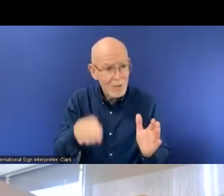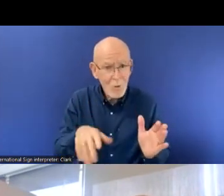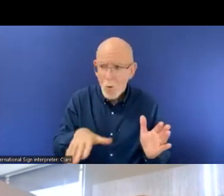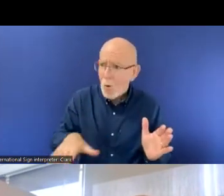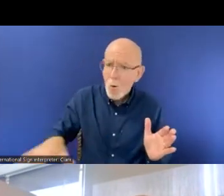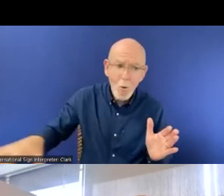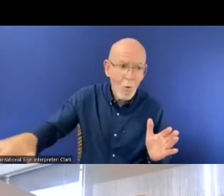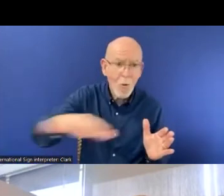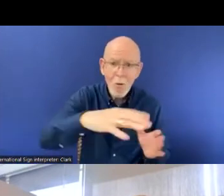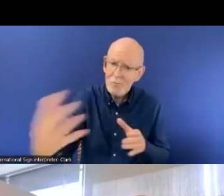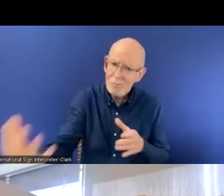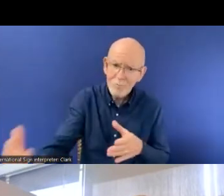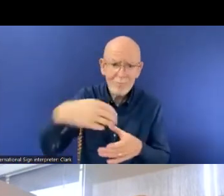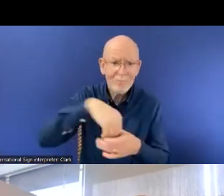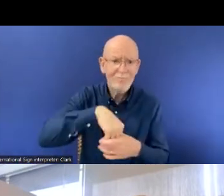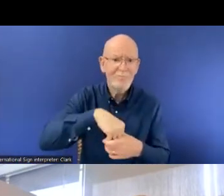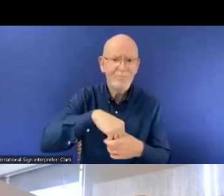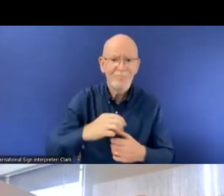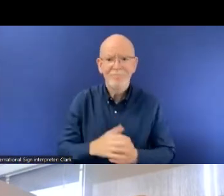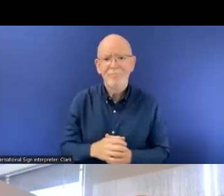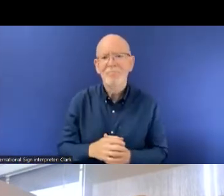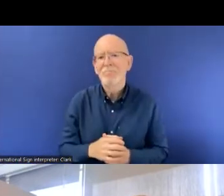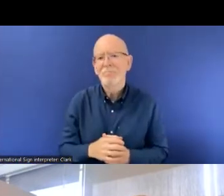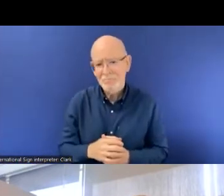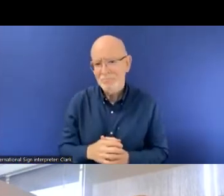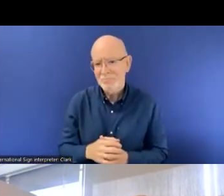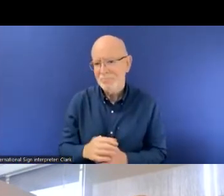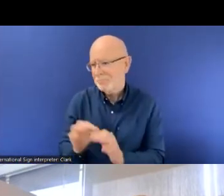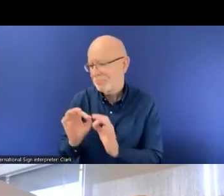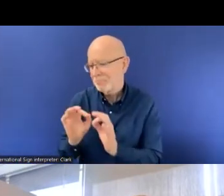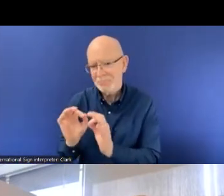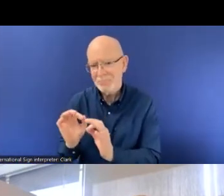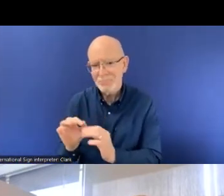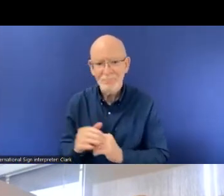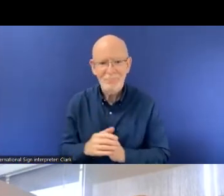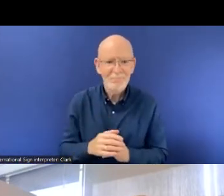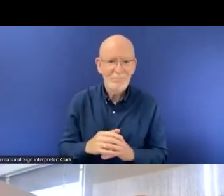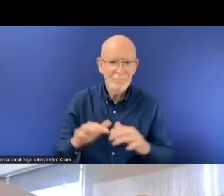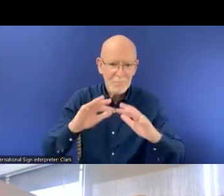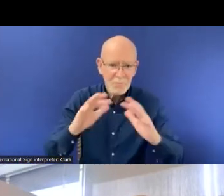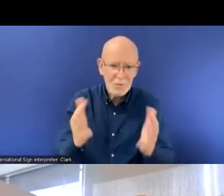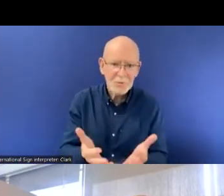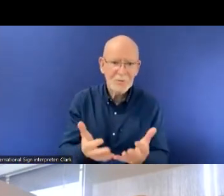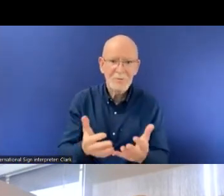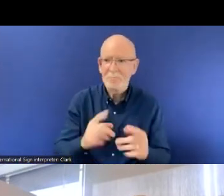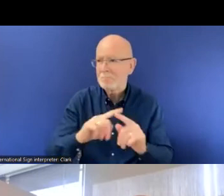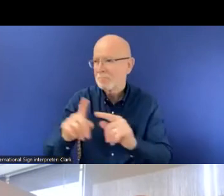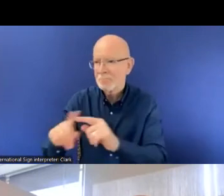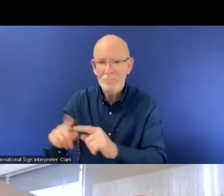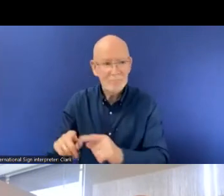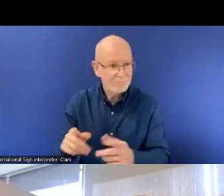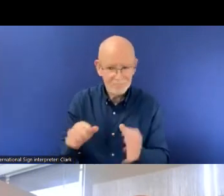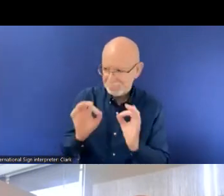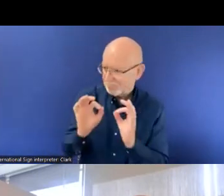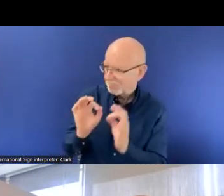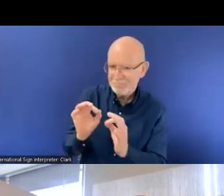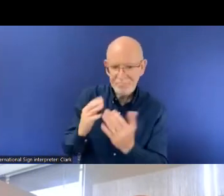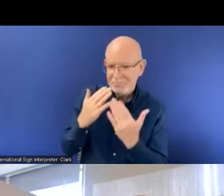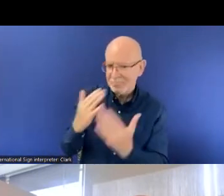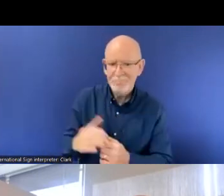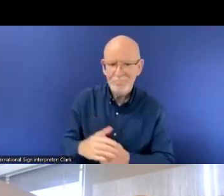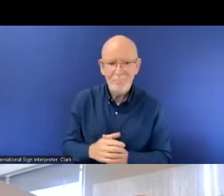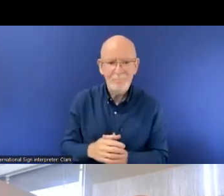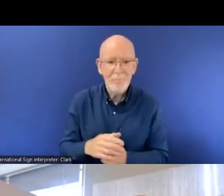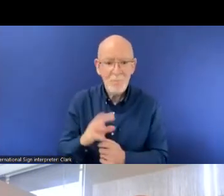Well, I would say that schools are obviously a vital resource for influencing the health and well-being of students, and indeed also